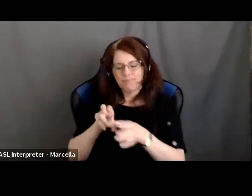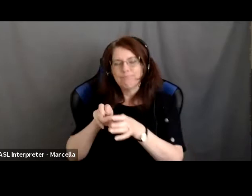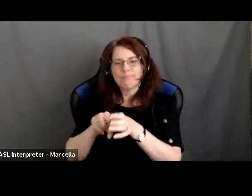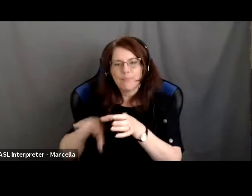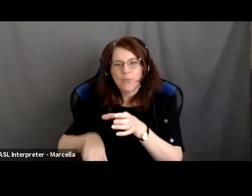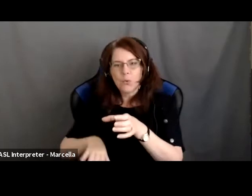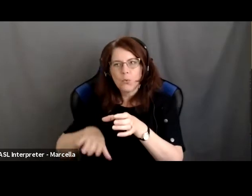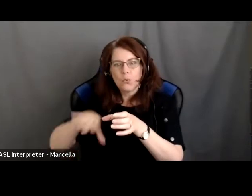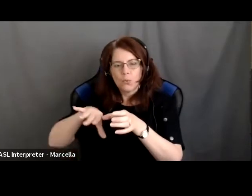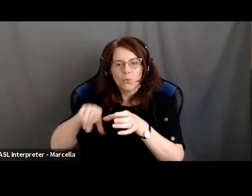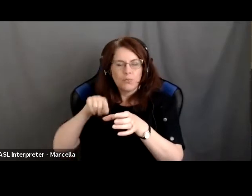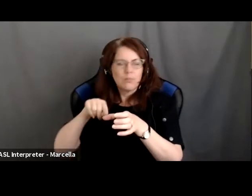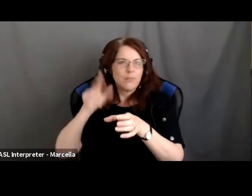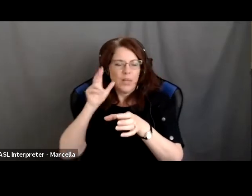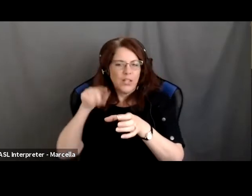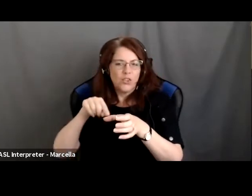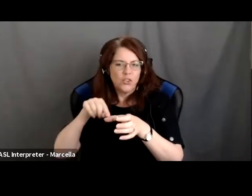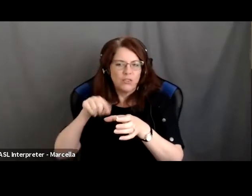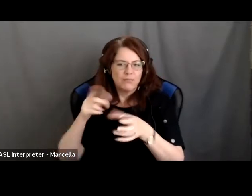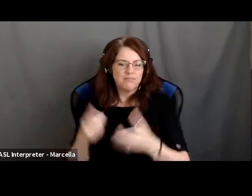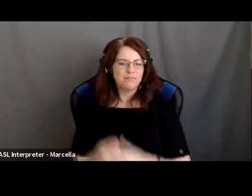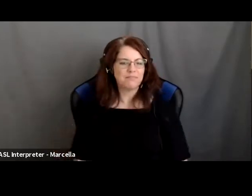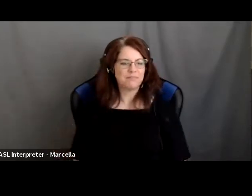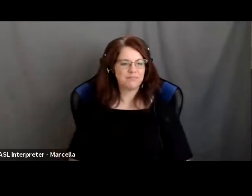up to the level. You can use that device.